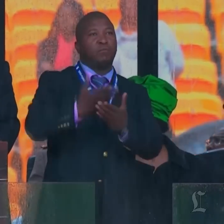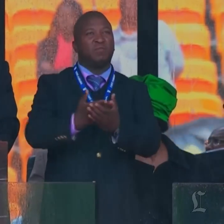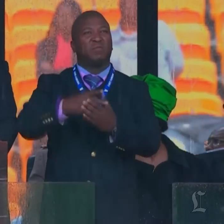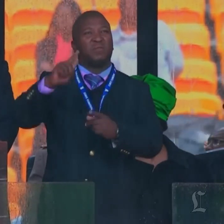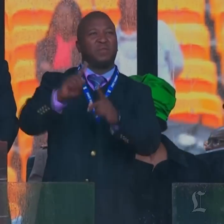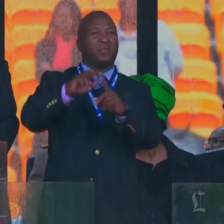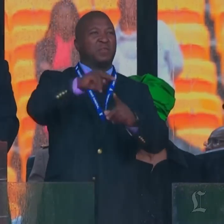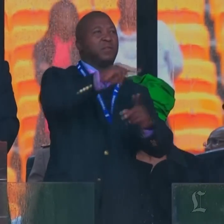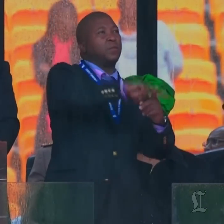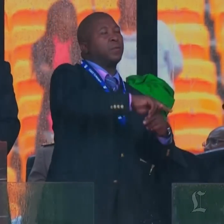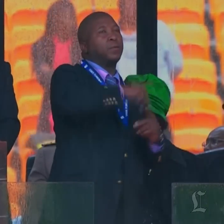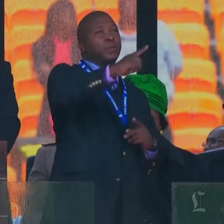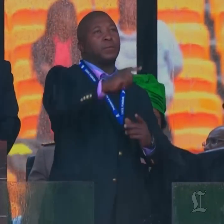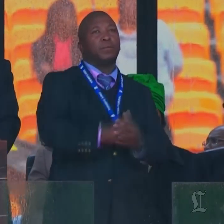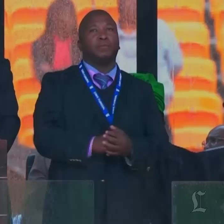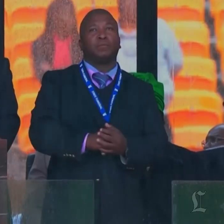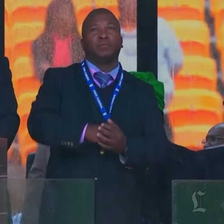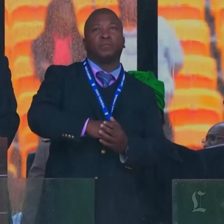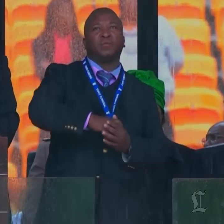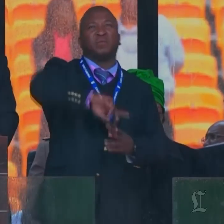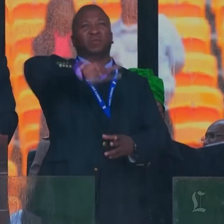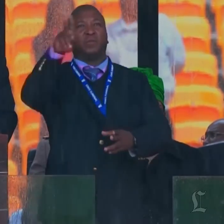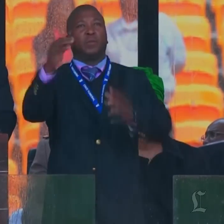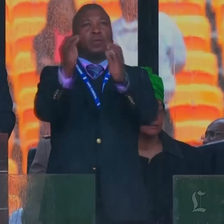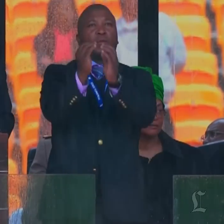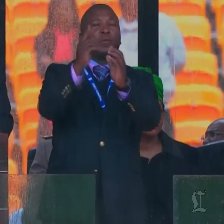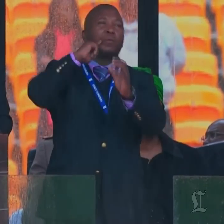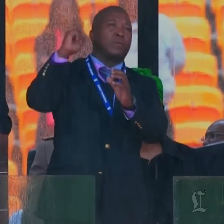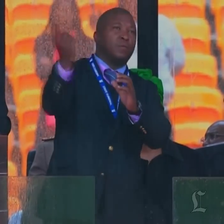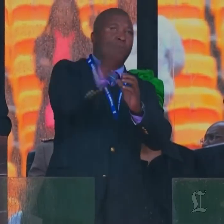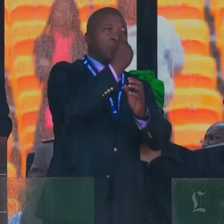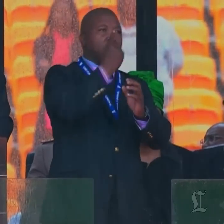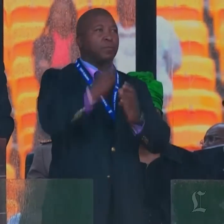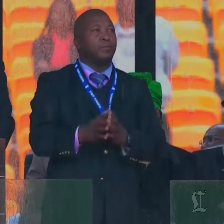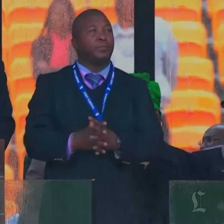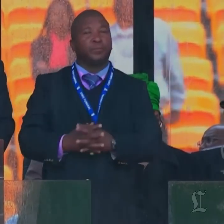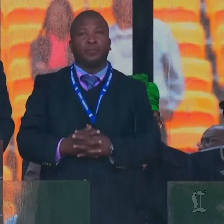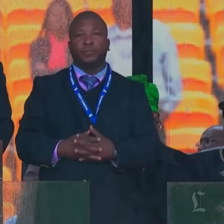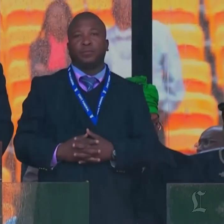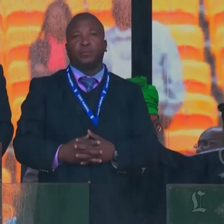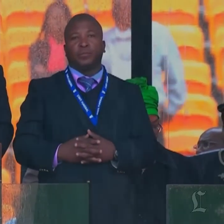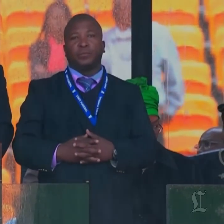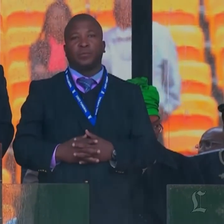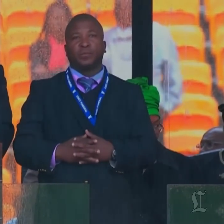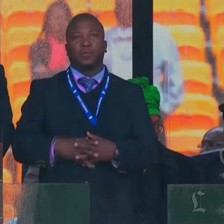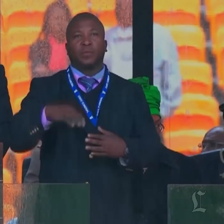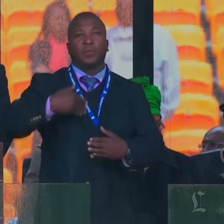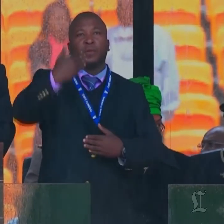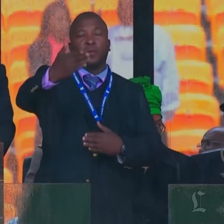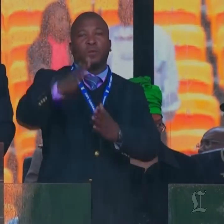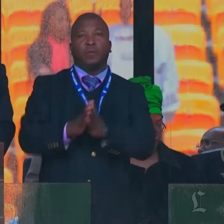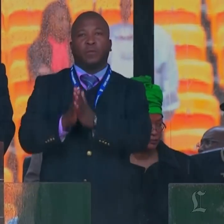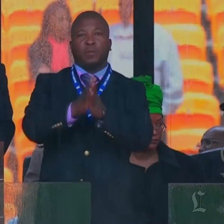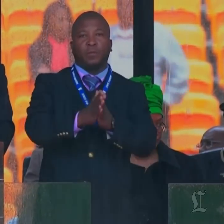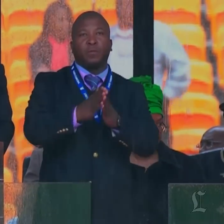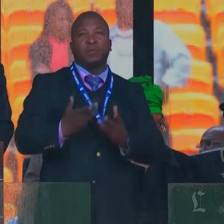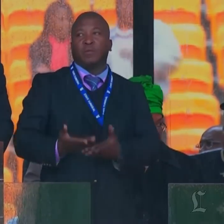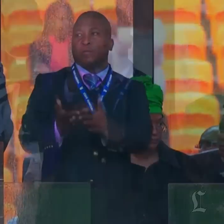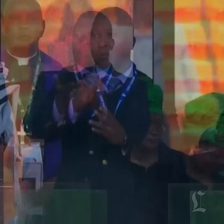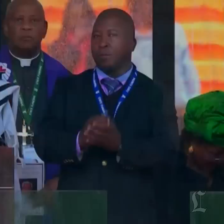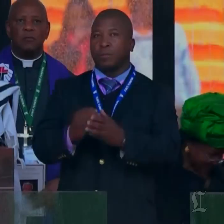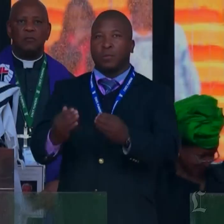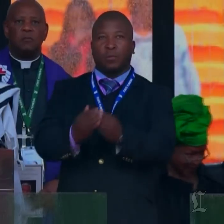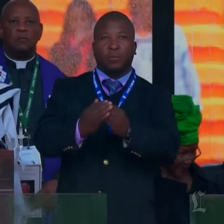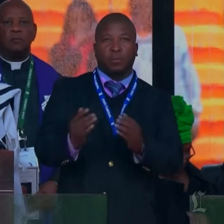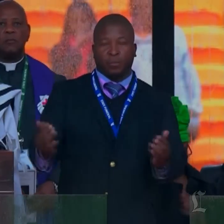a fake sign language interpreter on stage. According to reps of Organizations for Deaf People, the unidentified man didn't even know how to sign South Africa